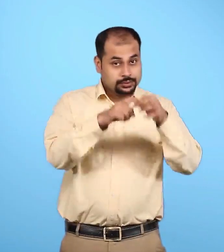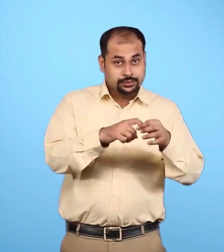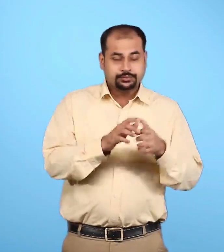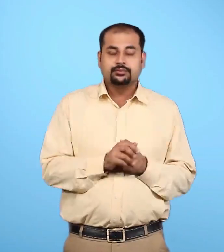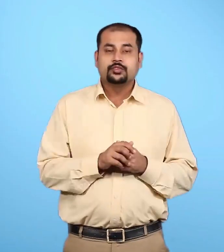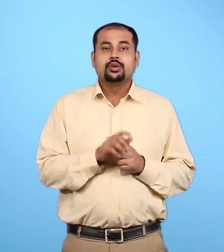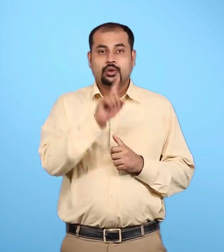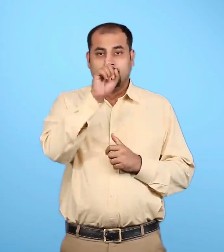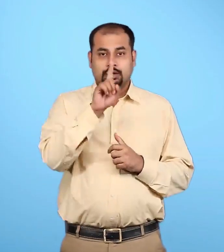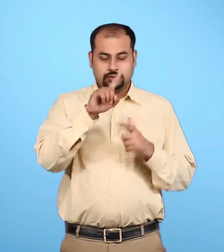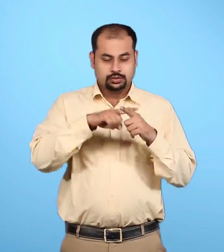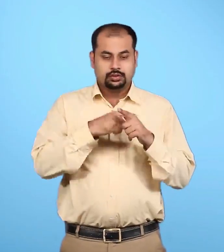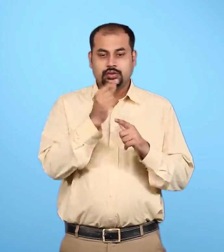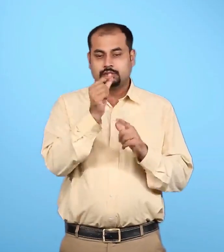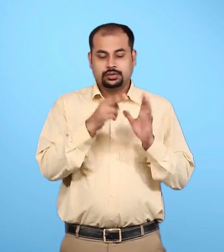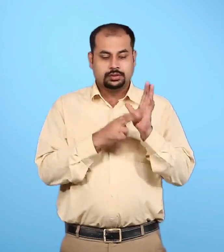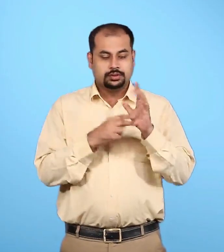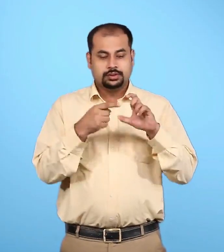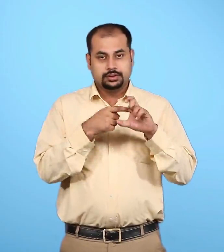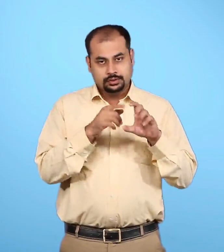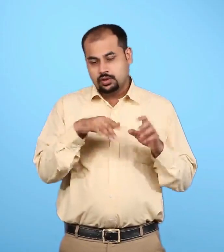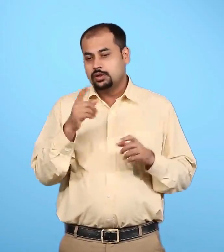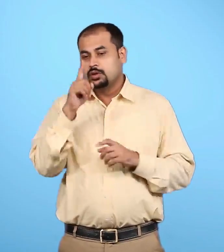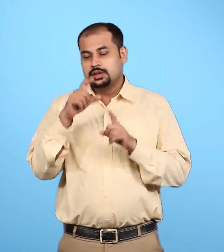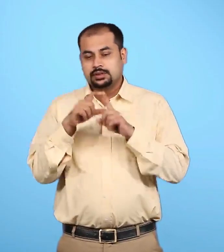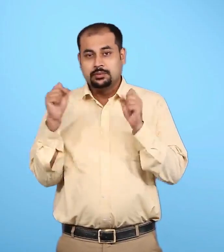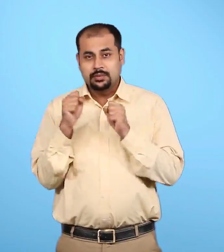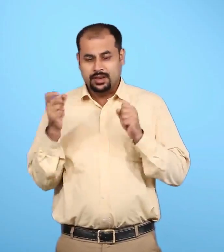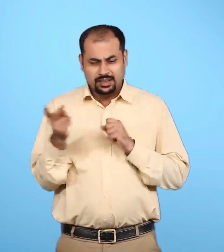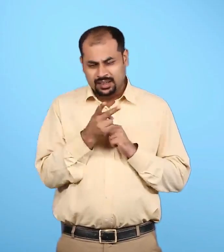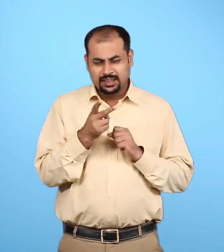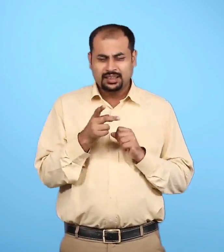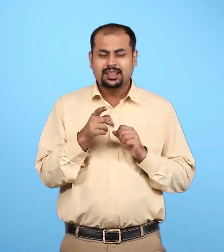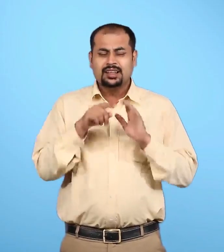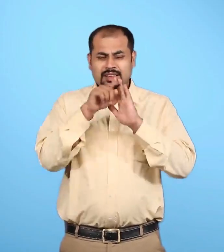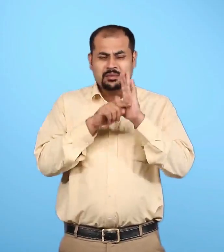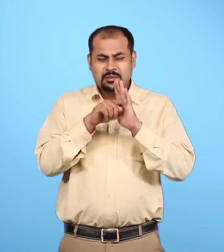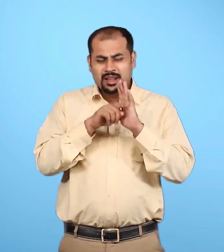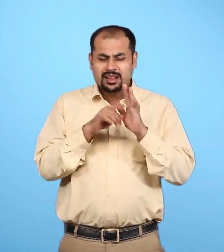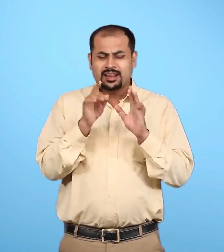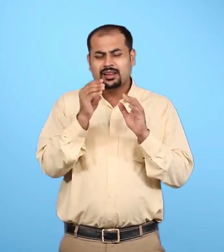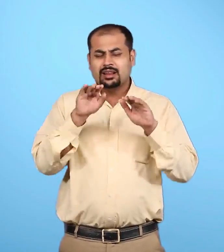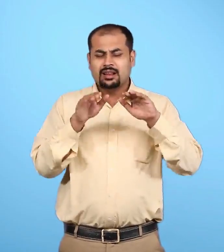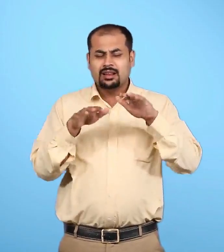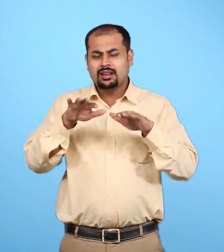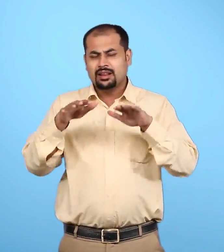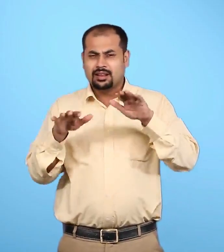Which city shows little change in temperature on the 2 days, 1st June and 1st